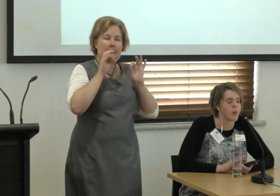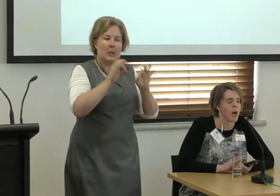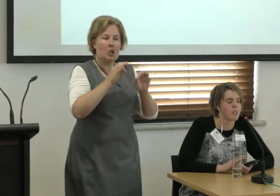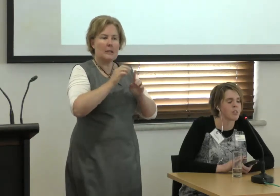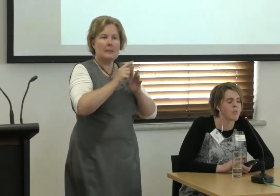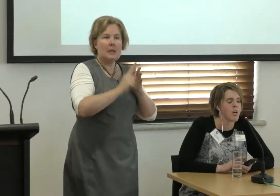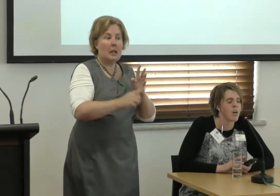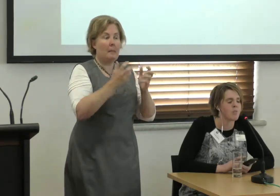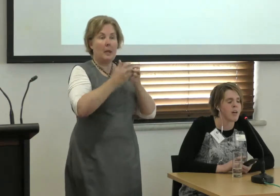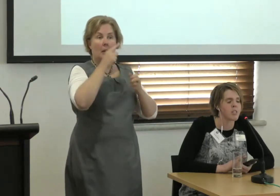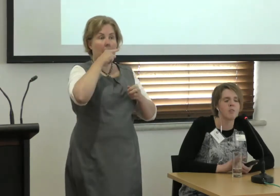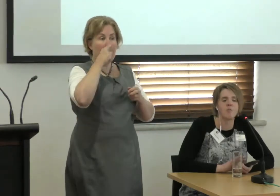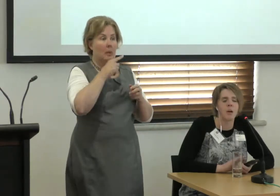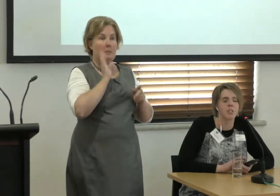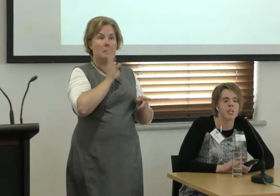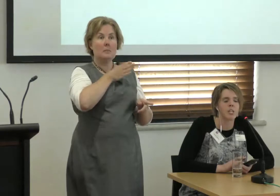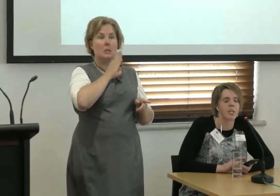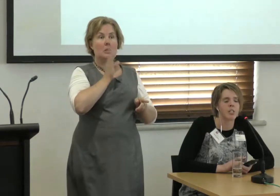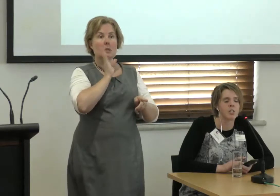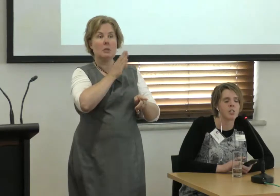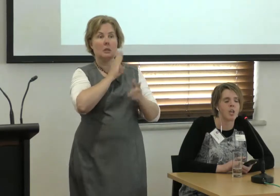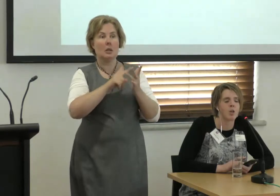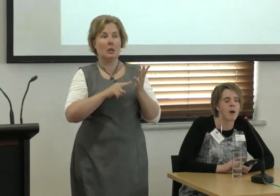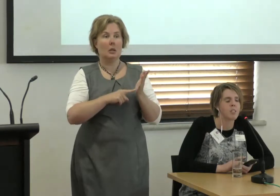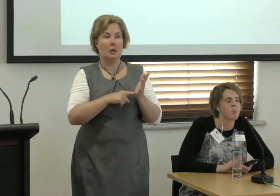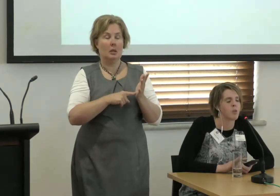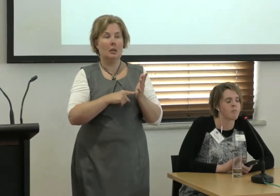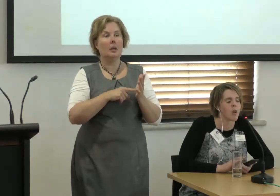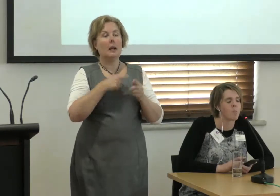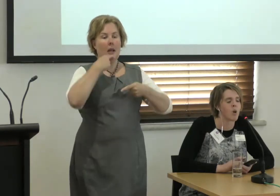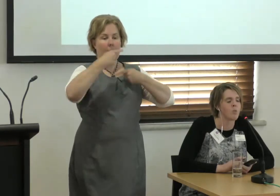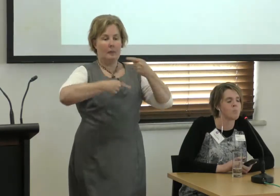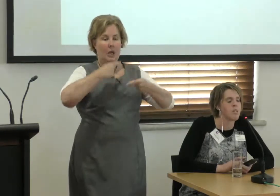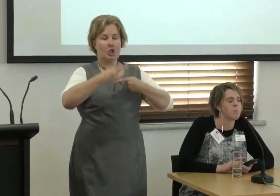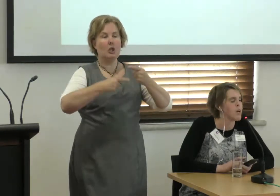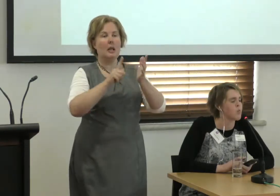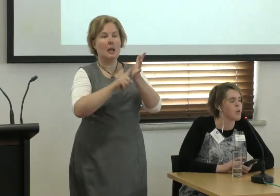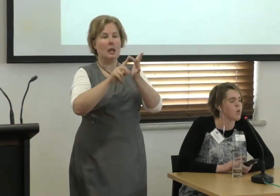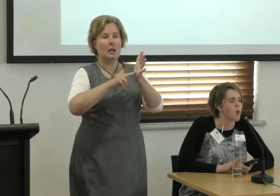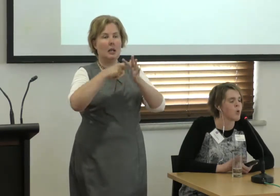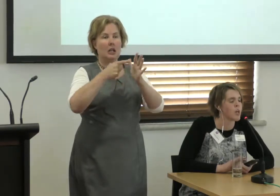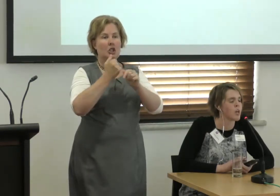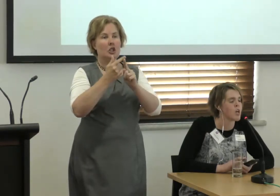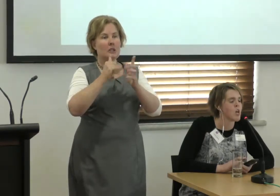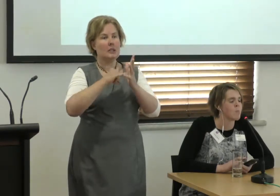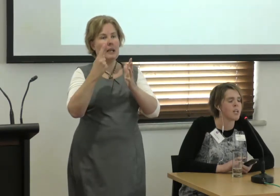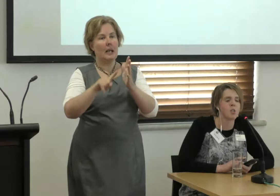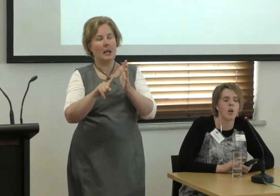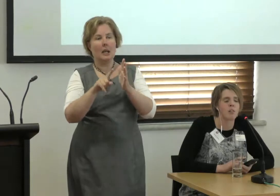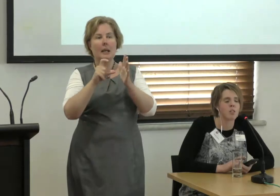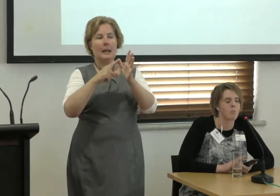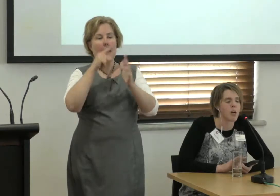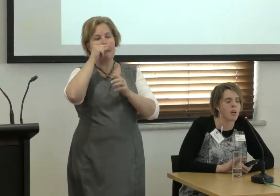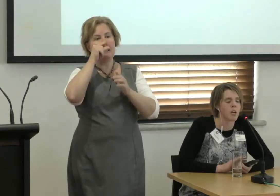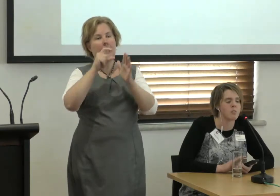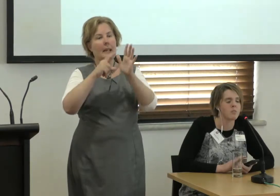the cracks. In fact, the information, linkages, and capacity building framework was meant to play a critical role here, but that's not how